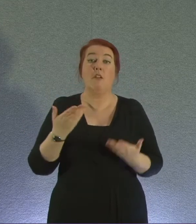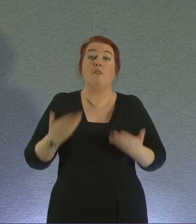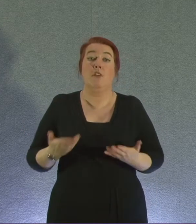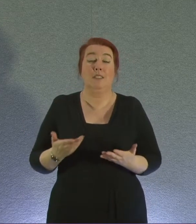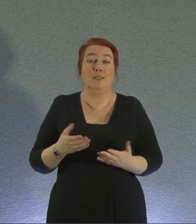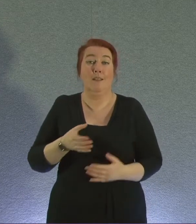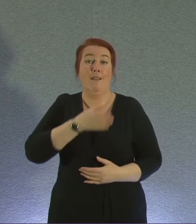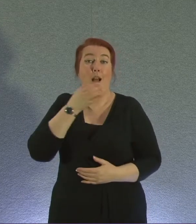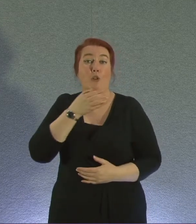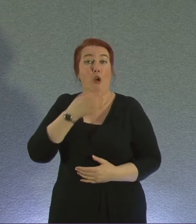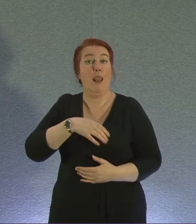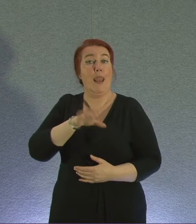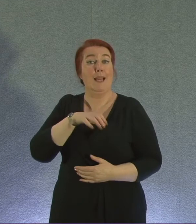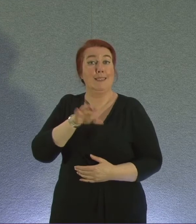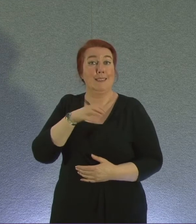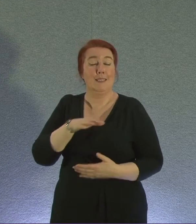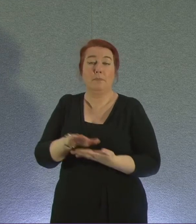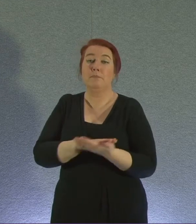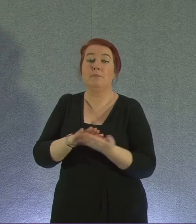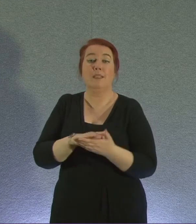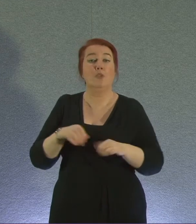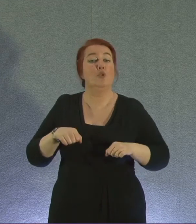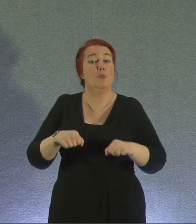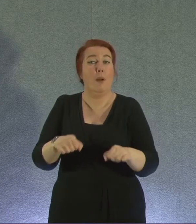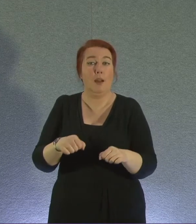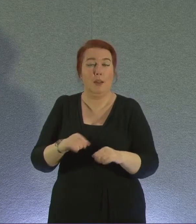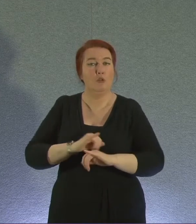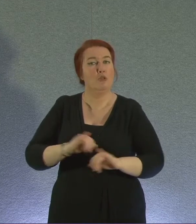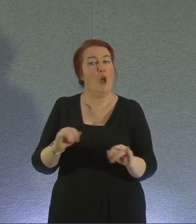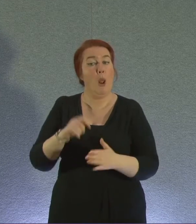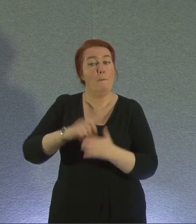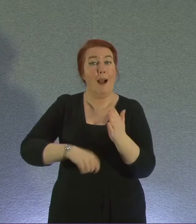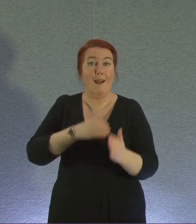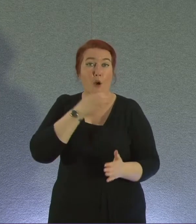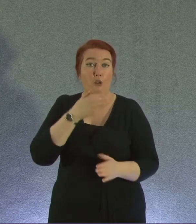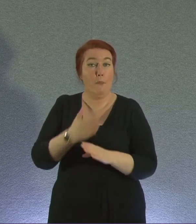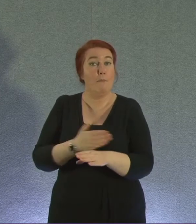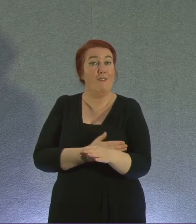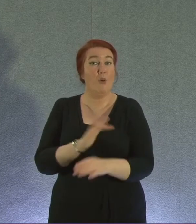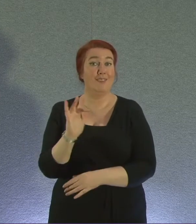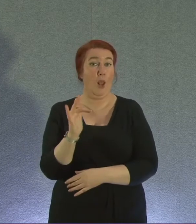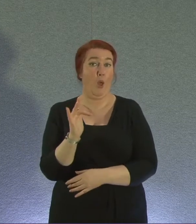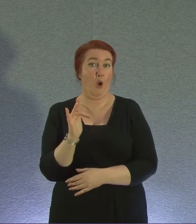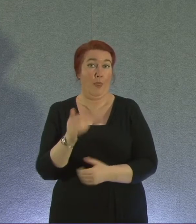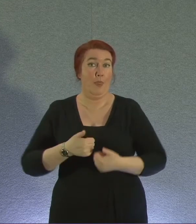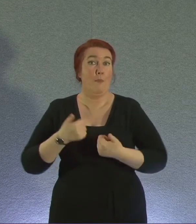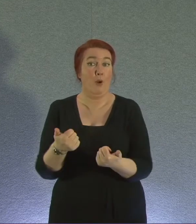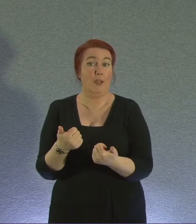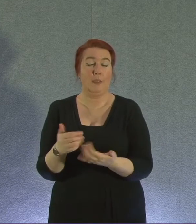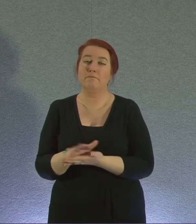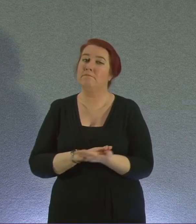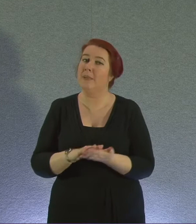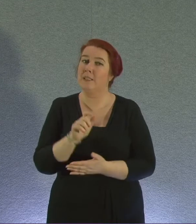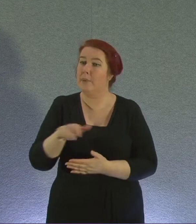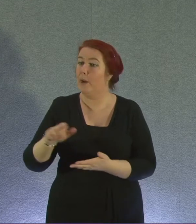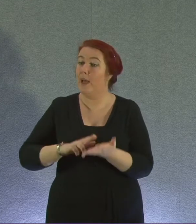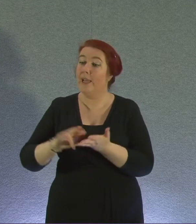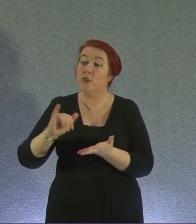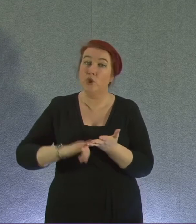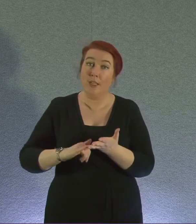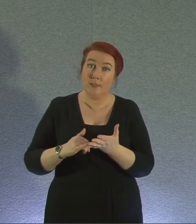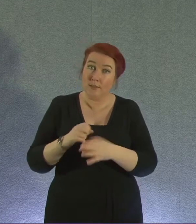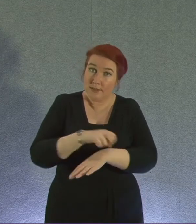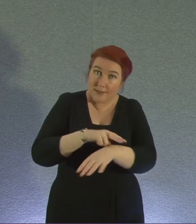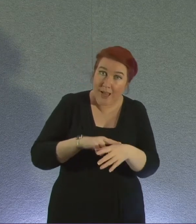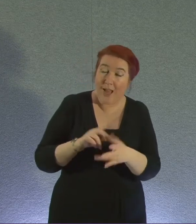laws prohibit the purchase of alcohol in supermarkets before 10 a.m. And that means for people who are in vulnerable groups or NHS workers who have